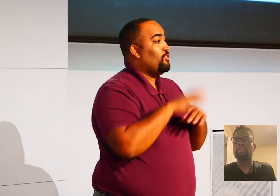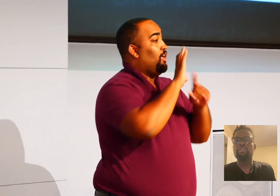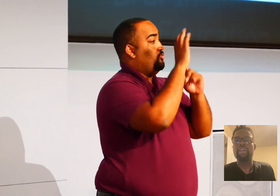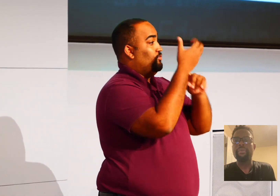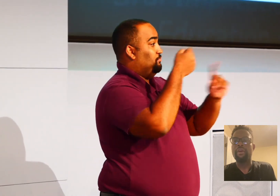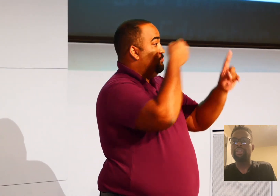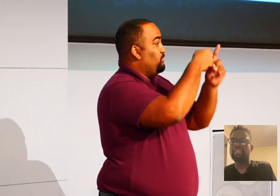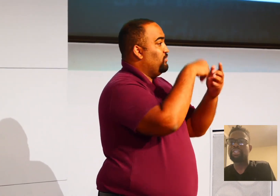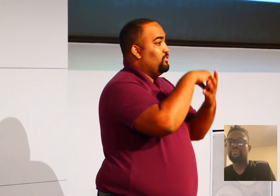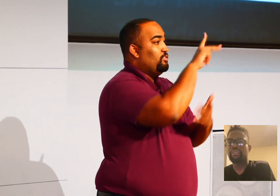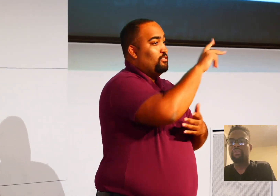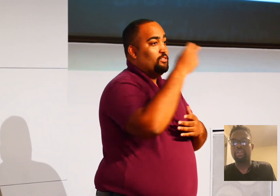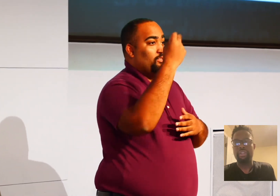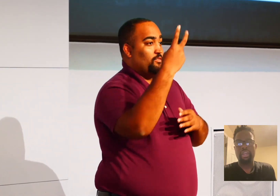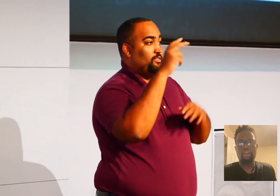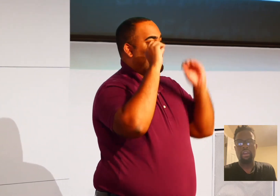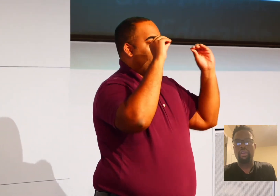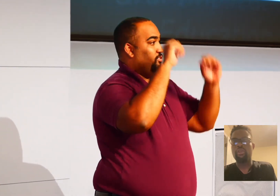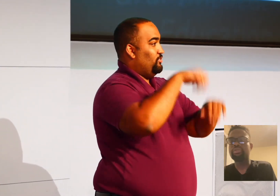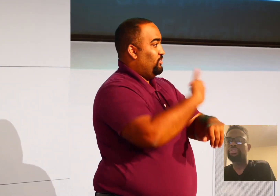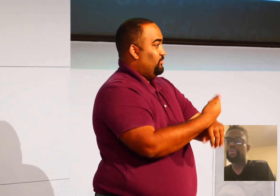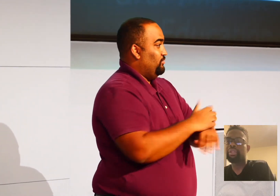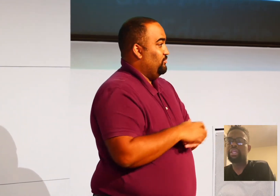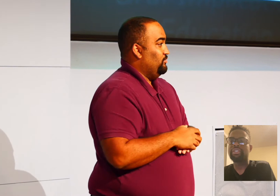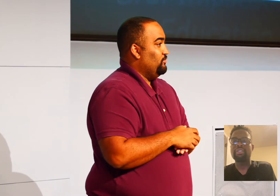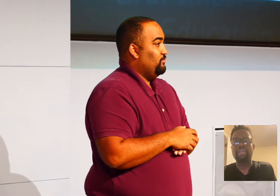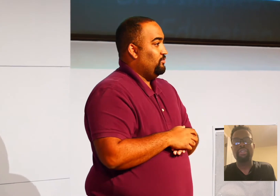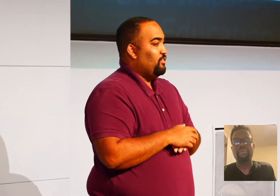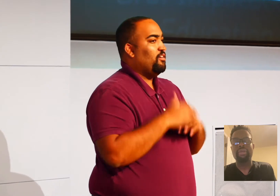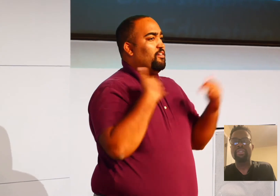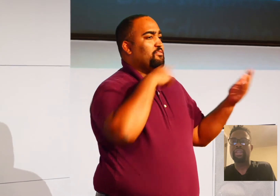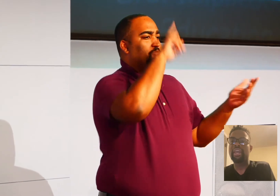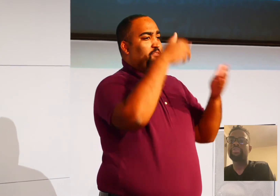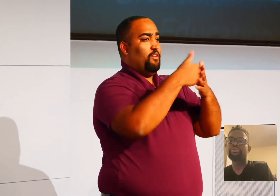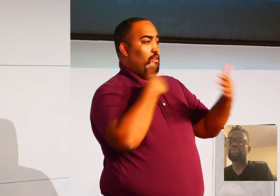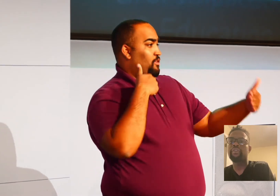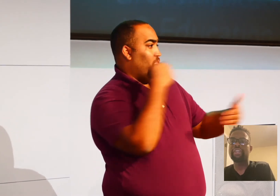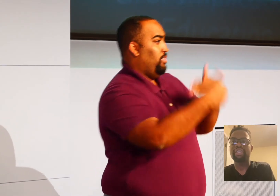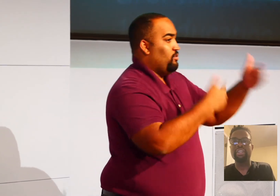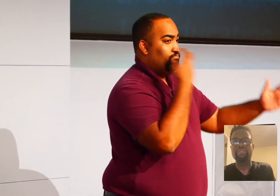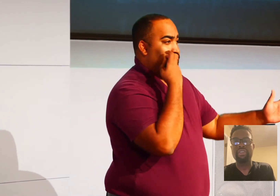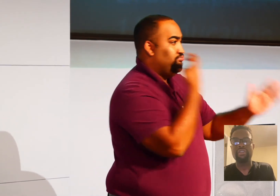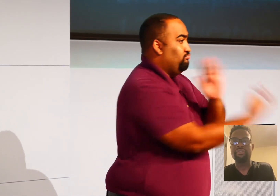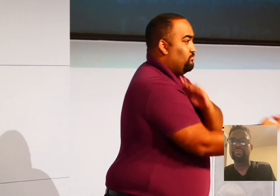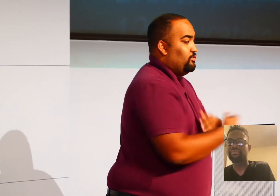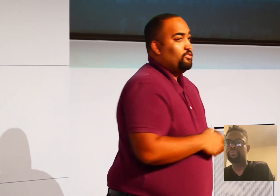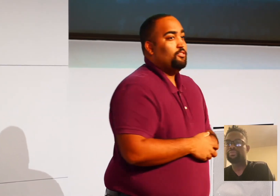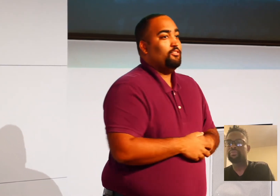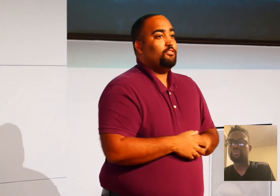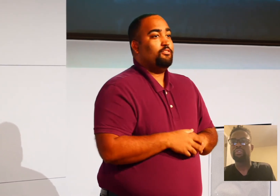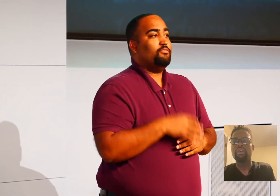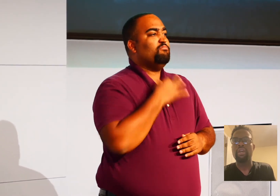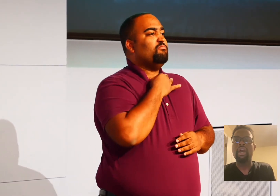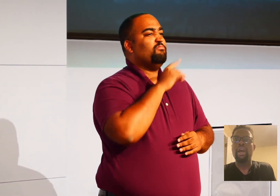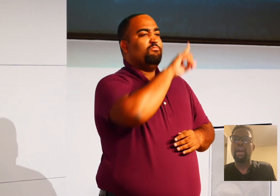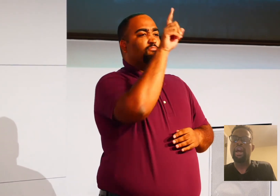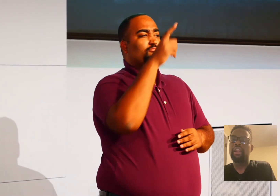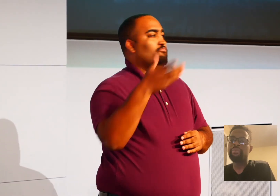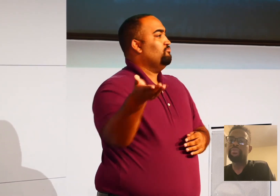So the topic I'll be discussing with you all today are cultural implications that take place in a K through 12 educational setting. Now, before we jump